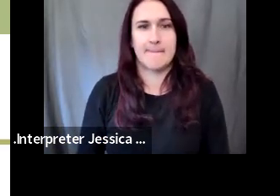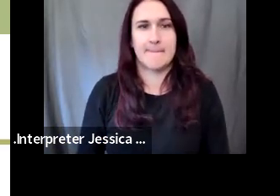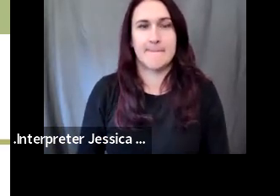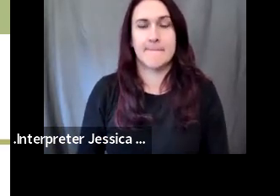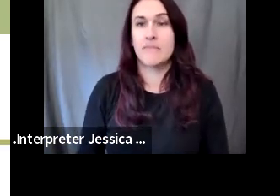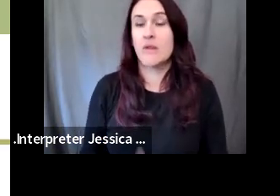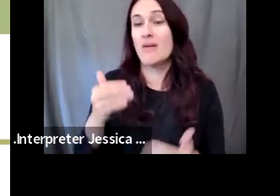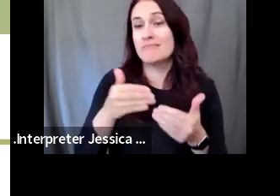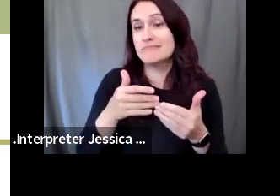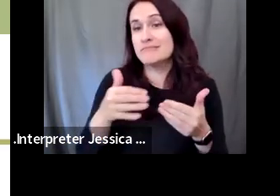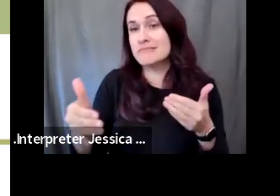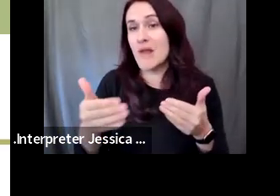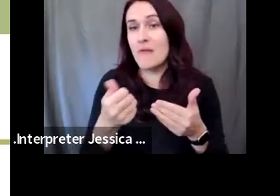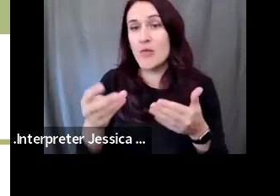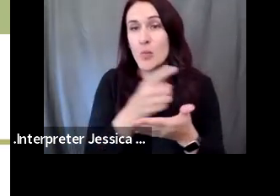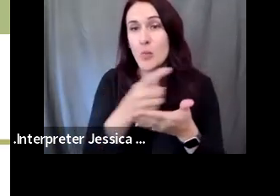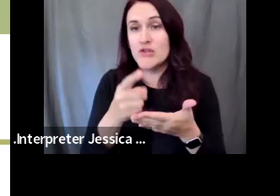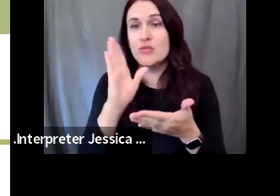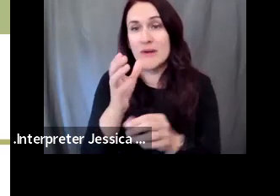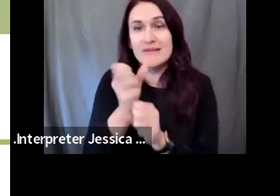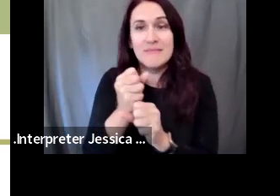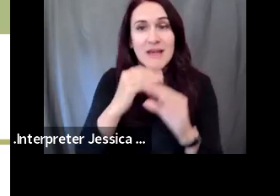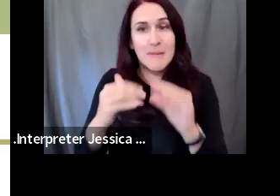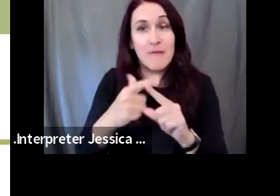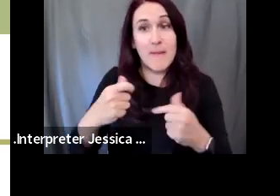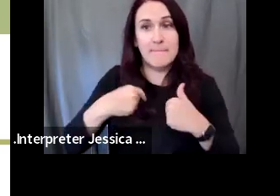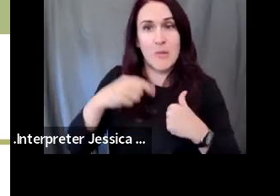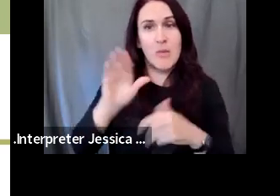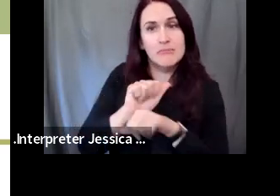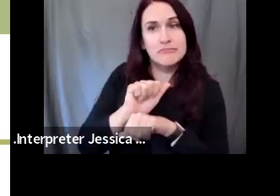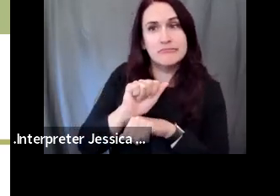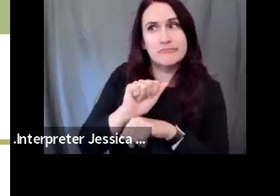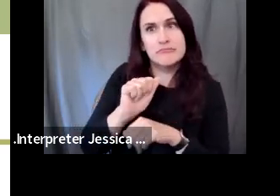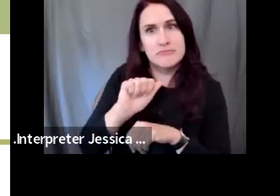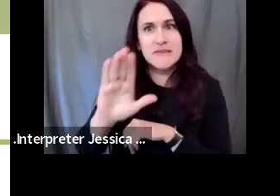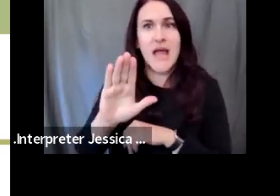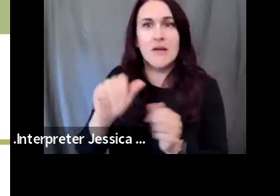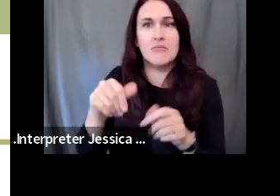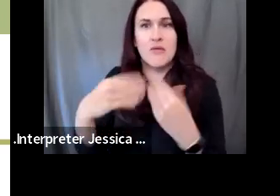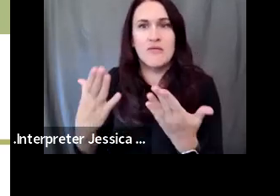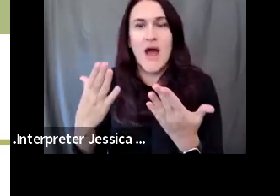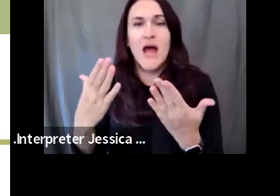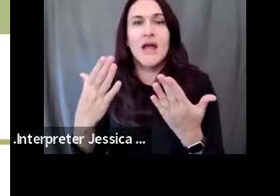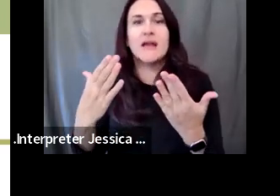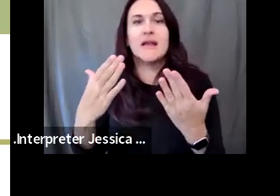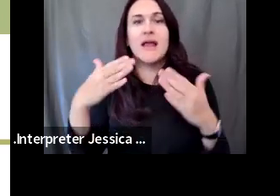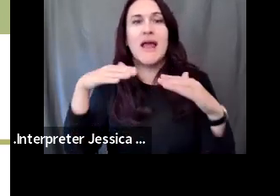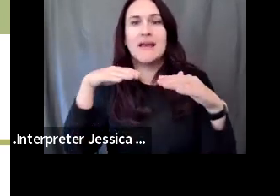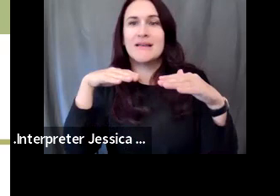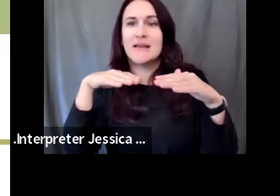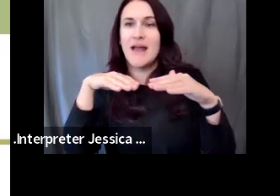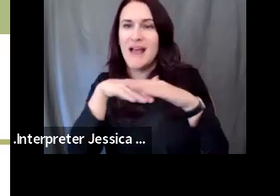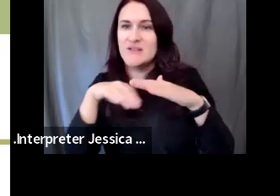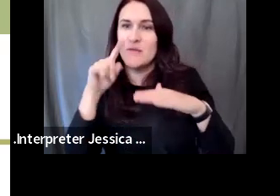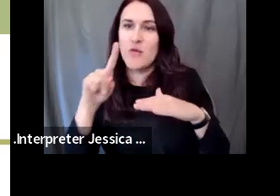In the coming weeks, you'll receive an email from me that will provide a link to access the session evaluation and